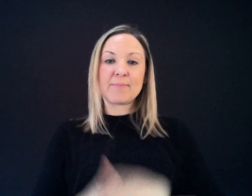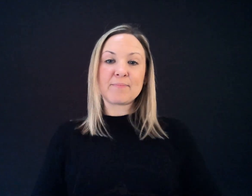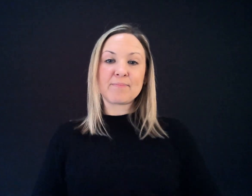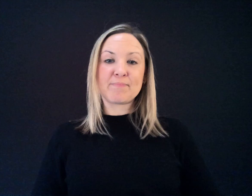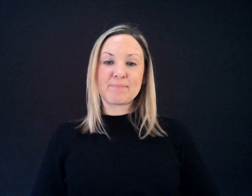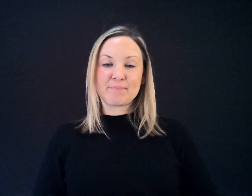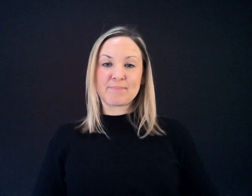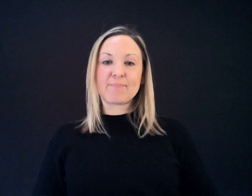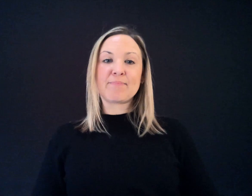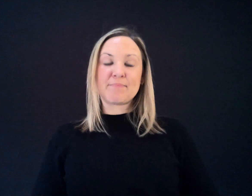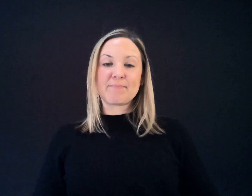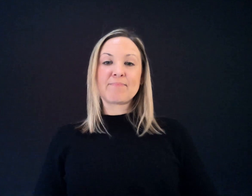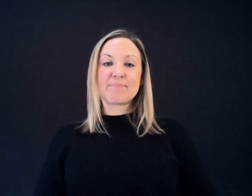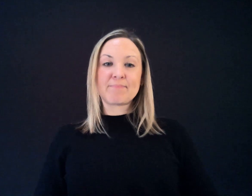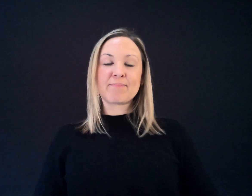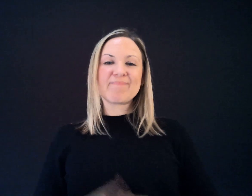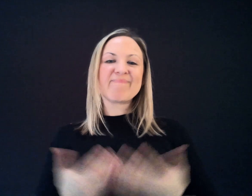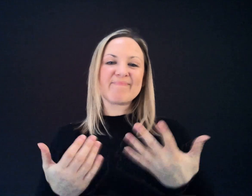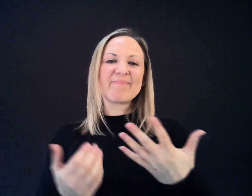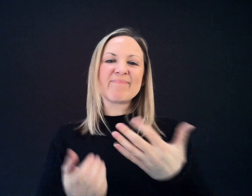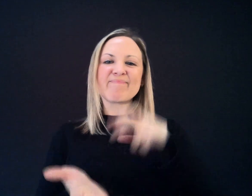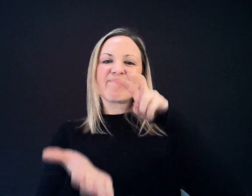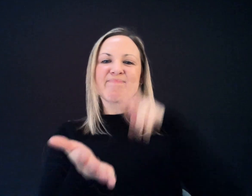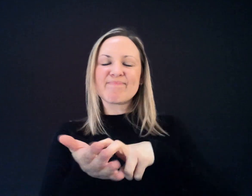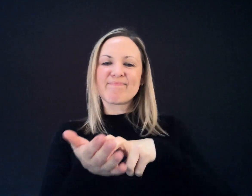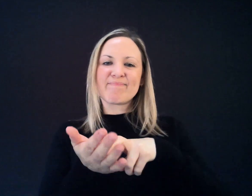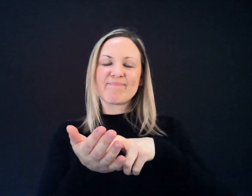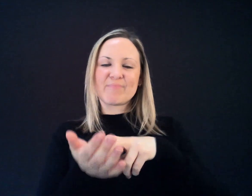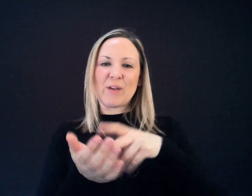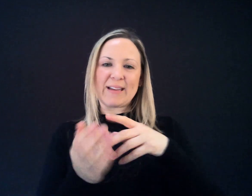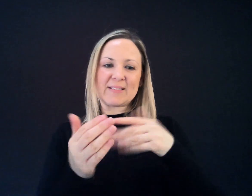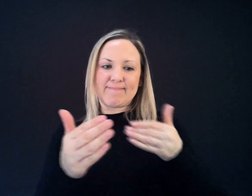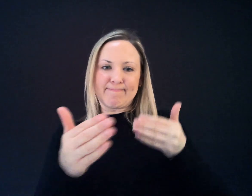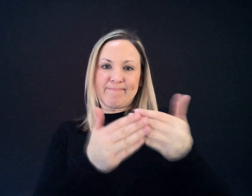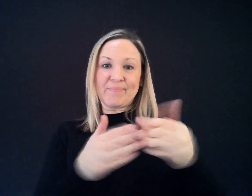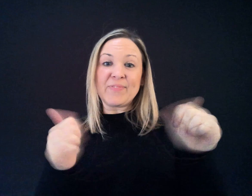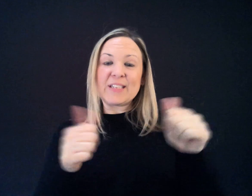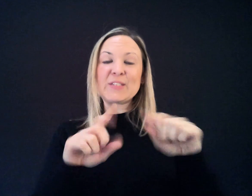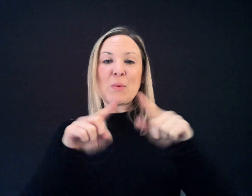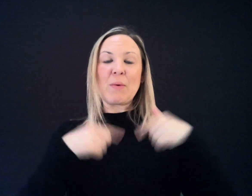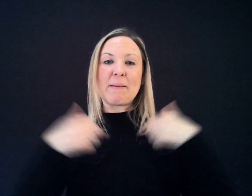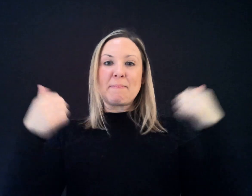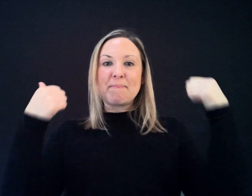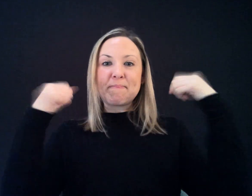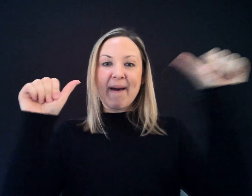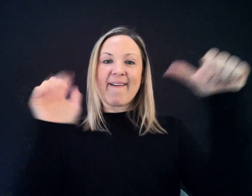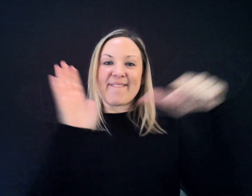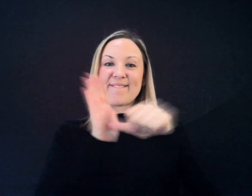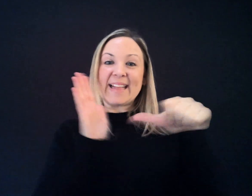As all our fixed-term contracts came to an end, we were thrilled to secure funding for 4 new projects,